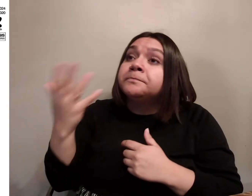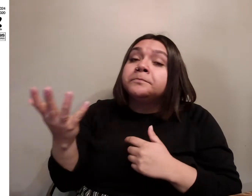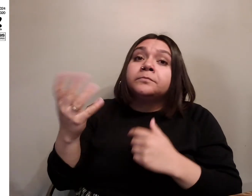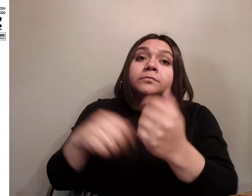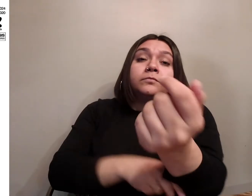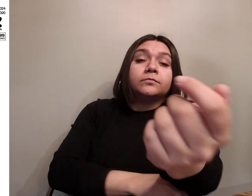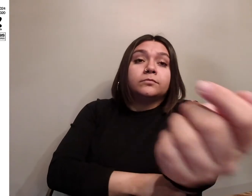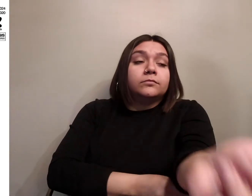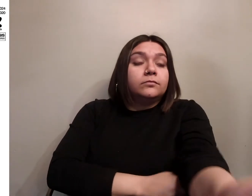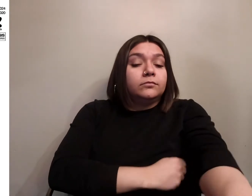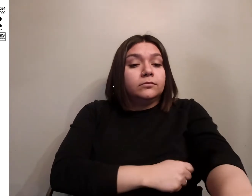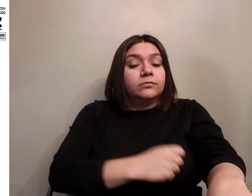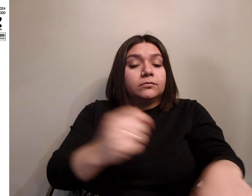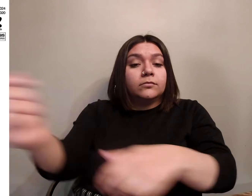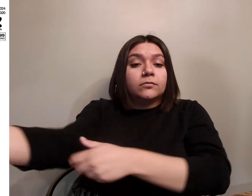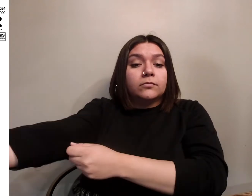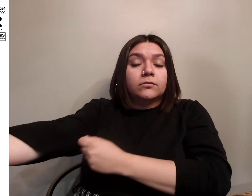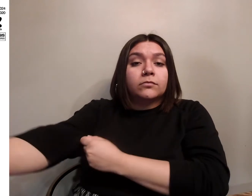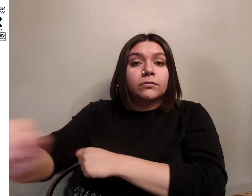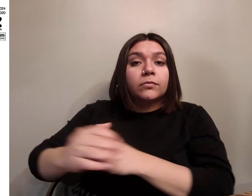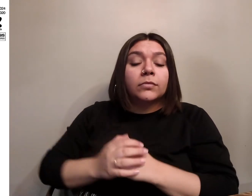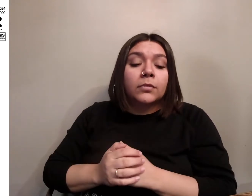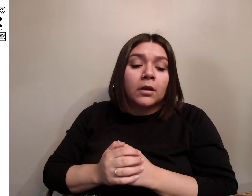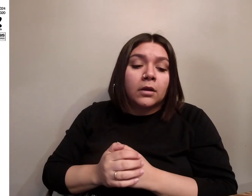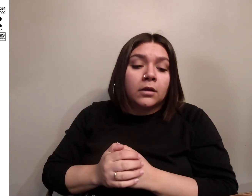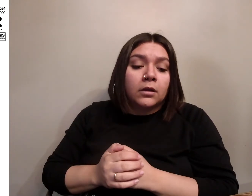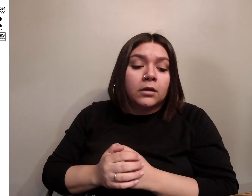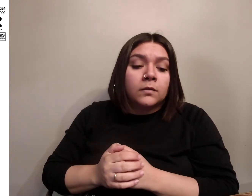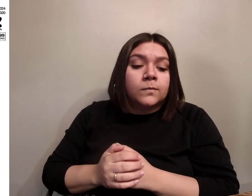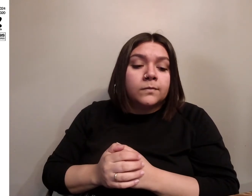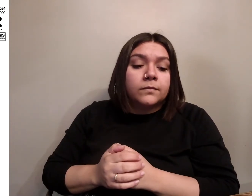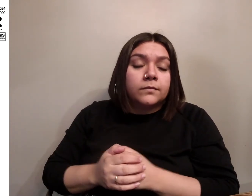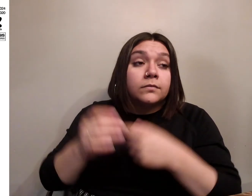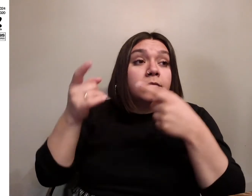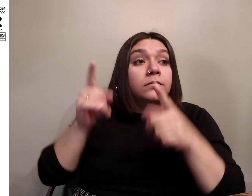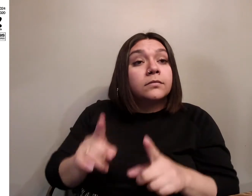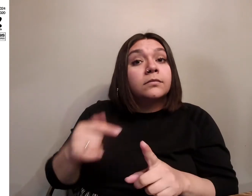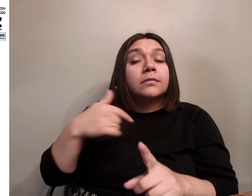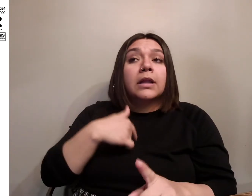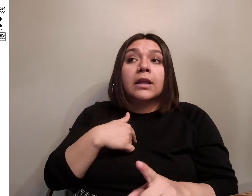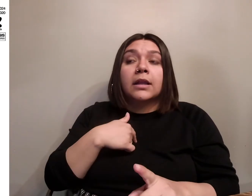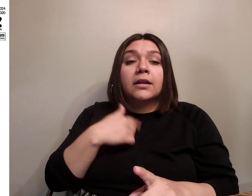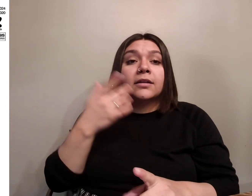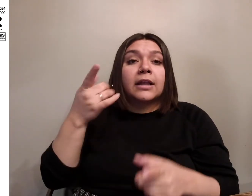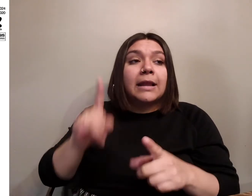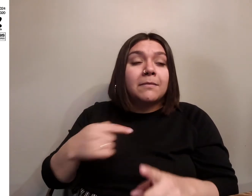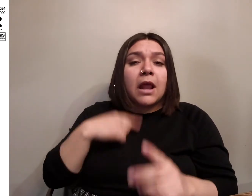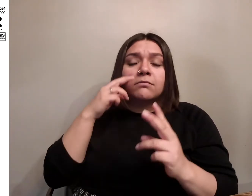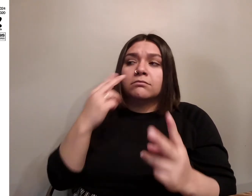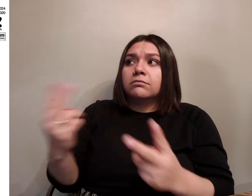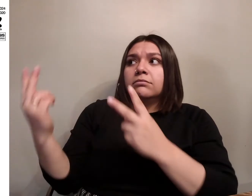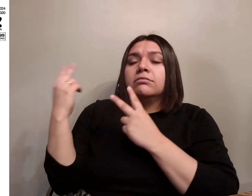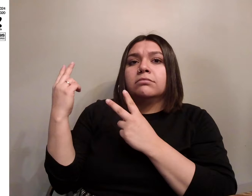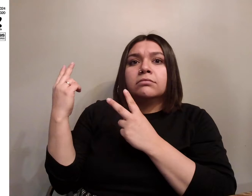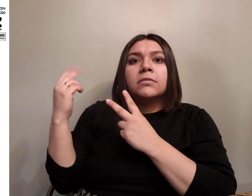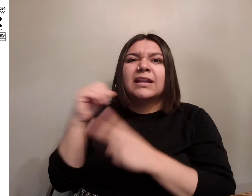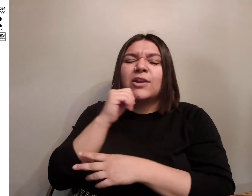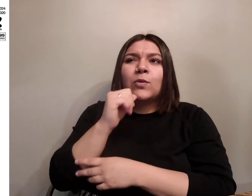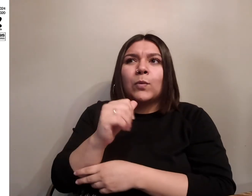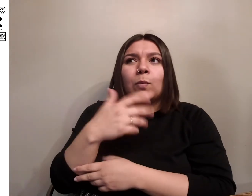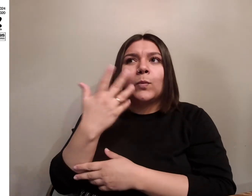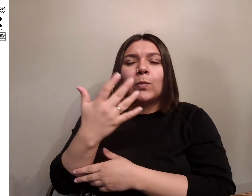had such an impact? Well, when I'm in